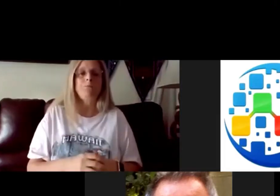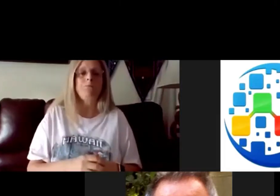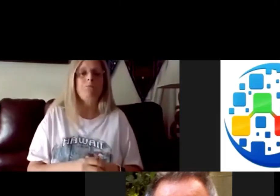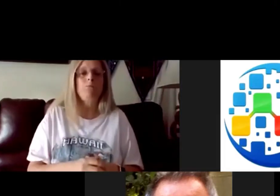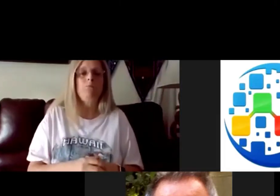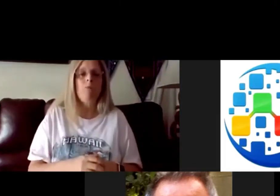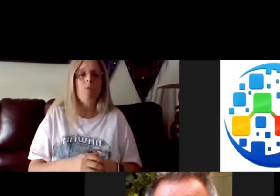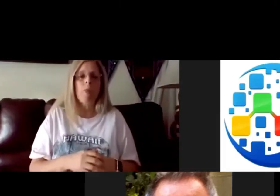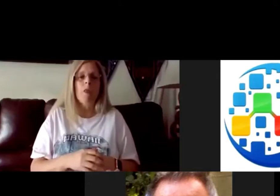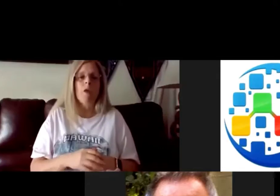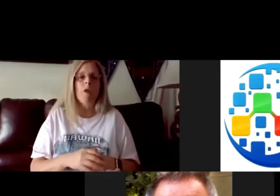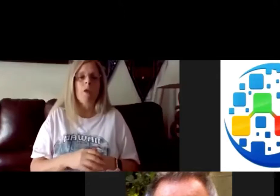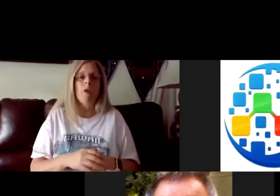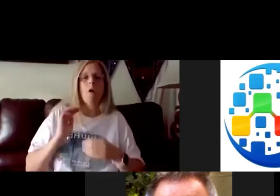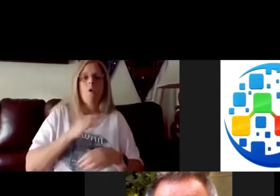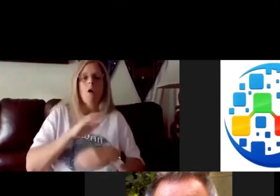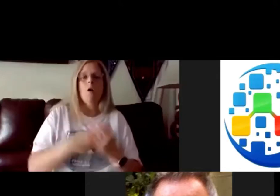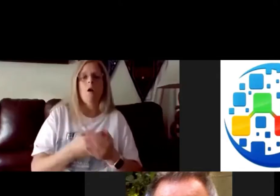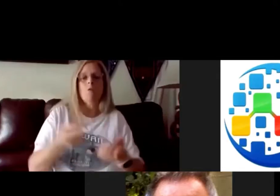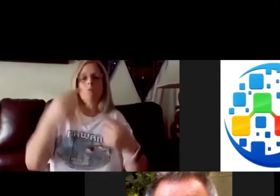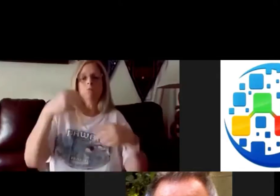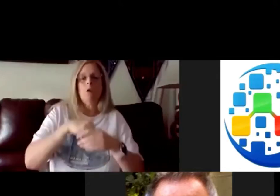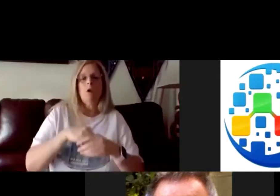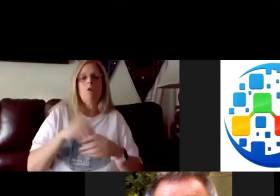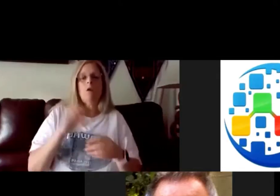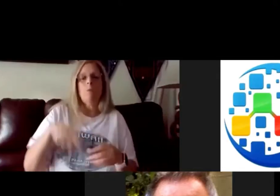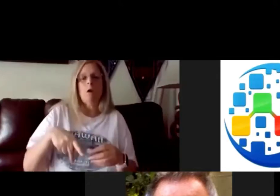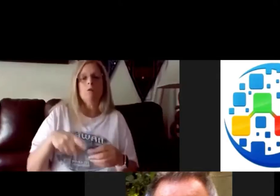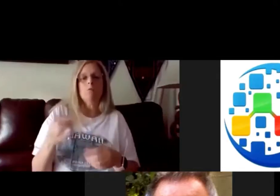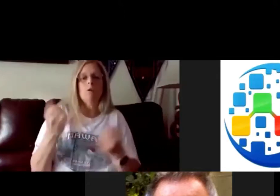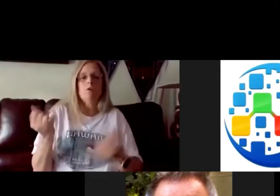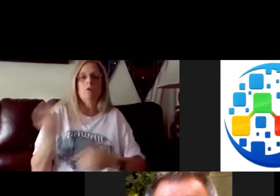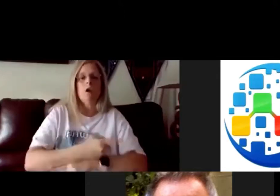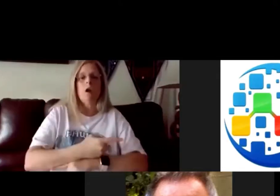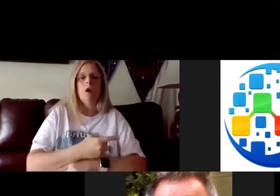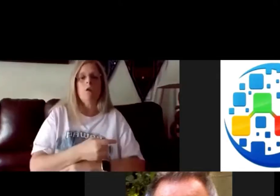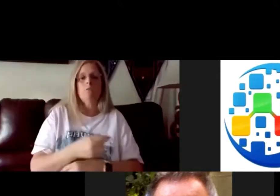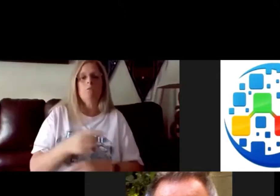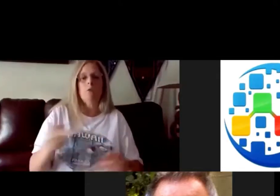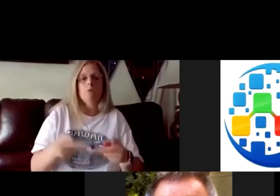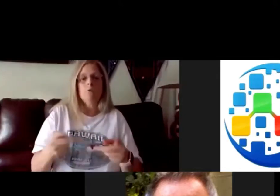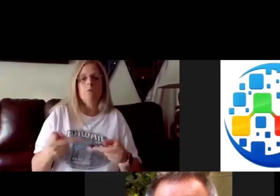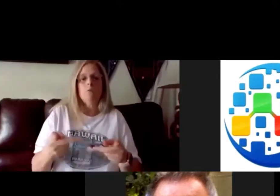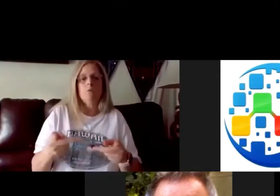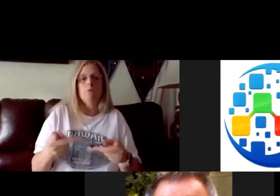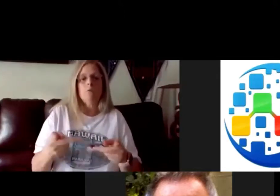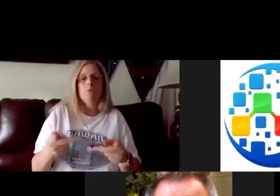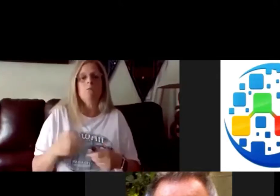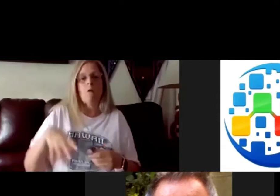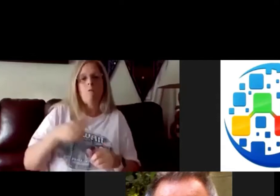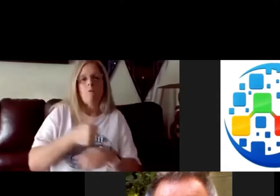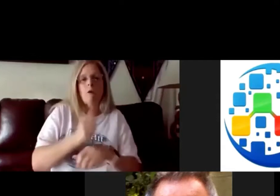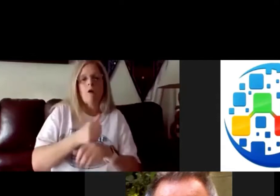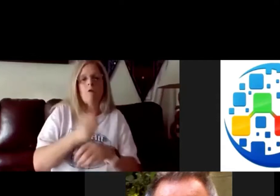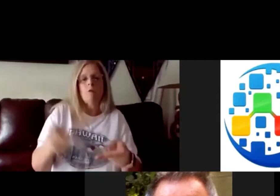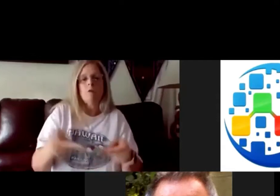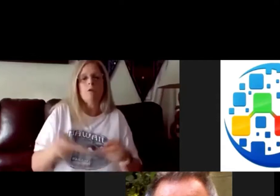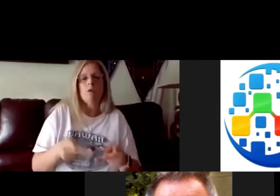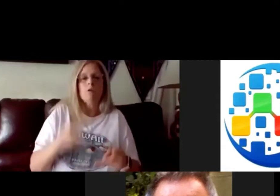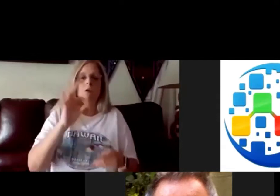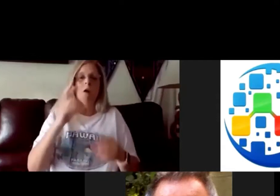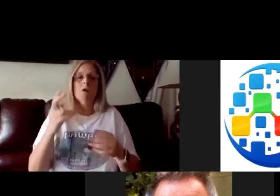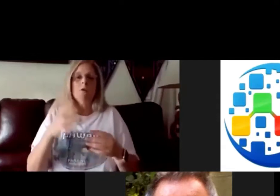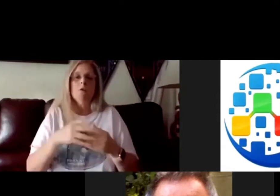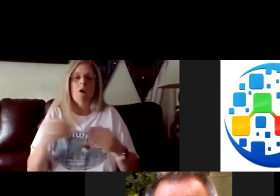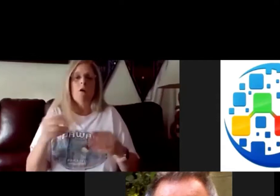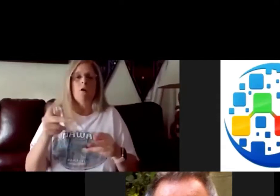So how do we all come into Onpassive? Today there is a position, it is a founder position. It is a $97 position. You can